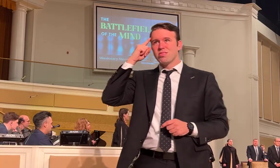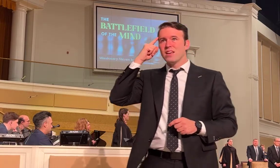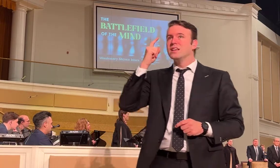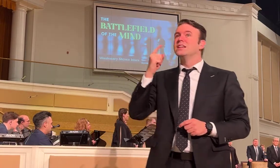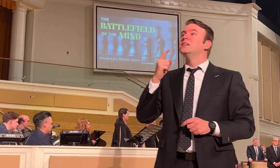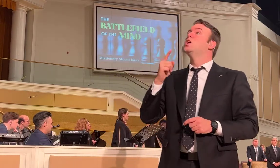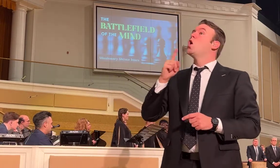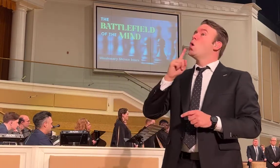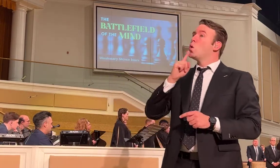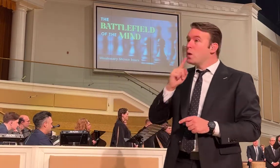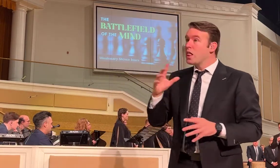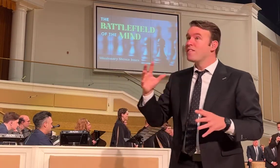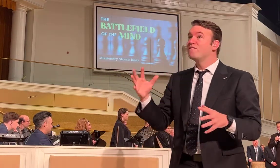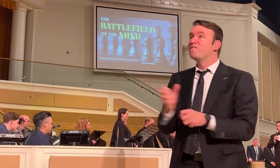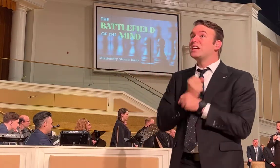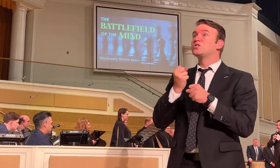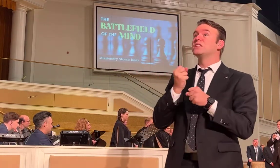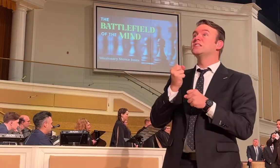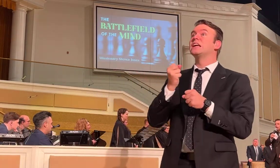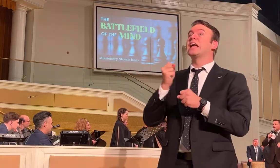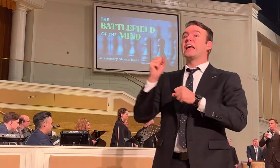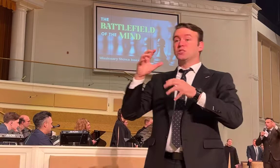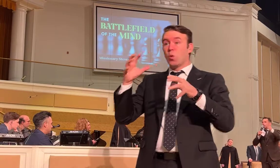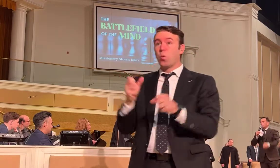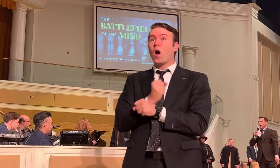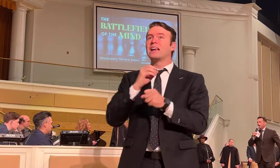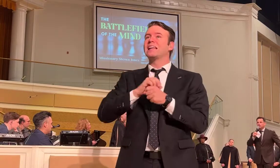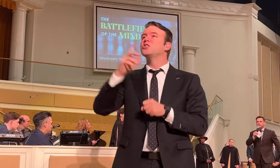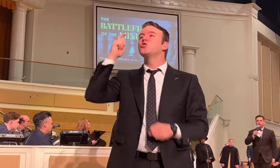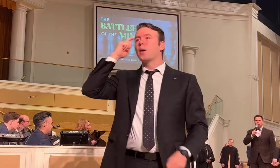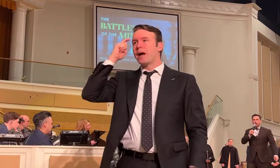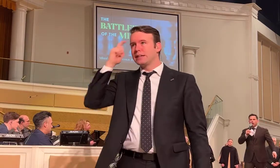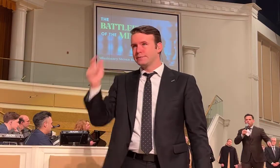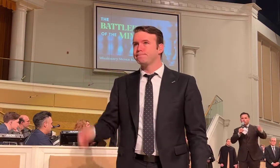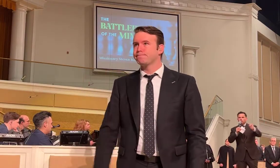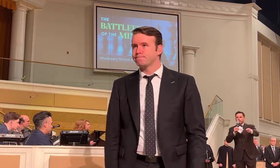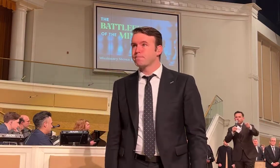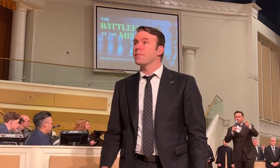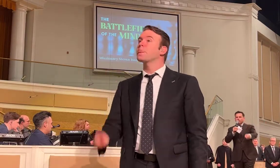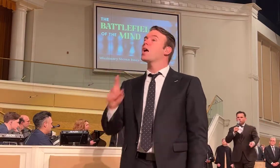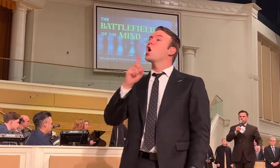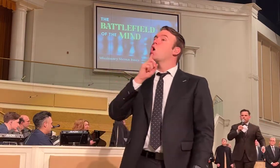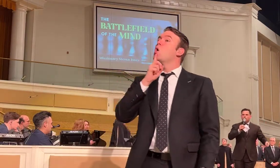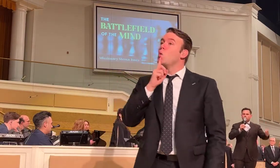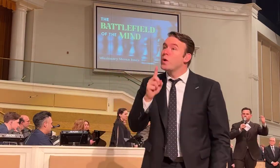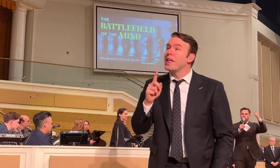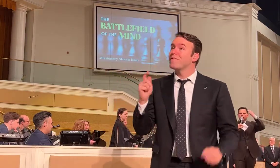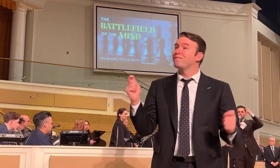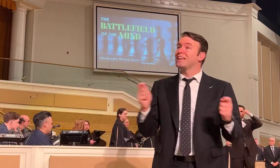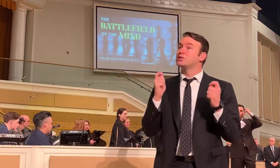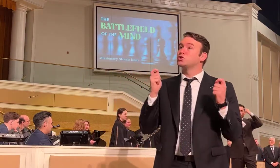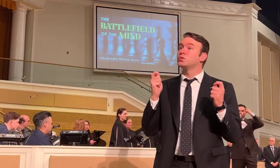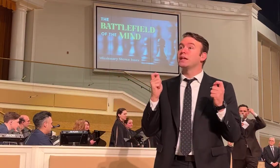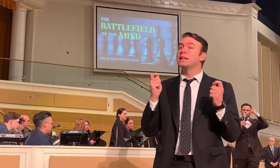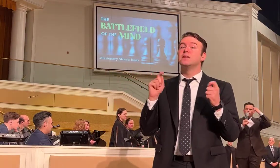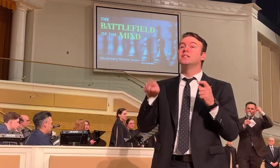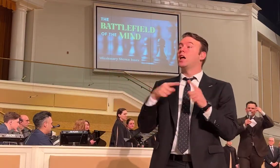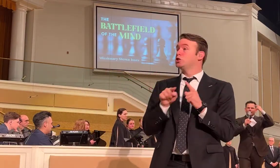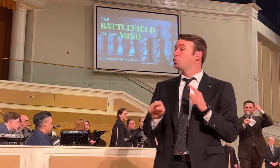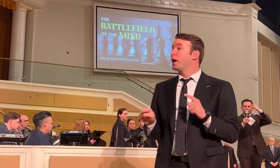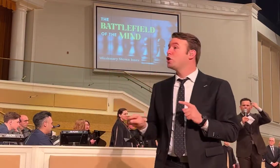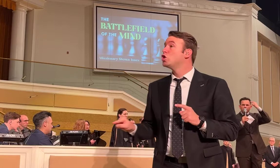said, real victory is won in the mind. Real victory comes when